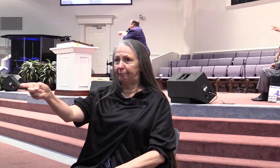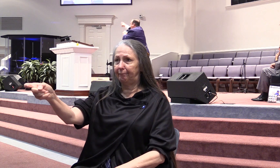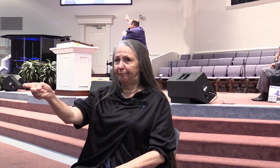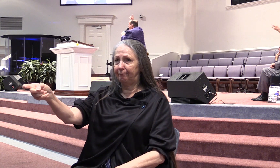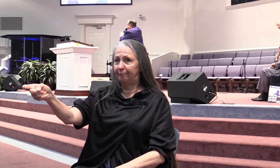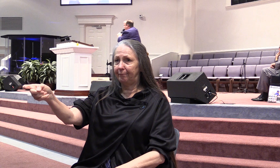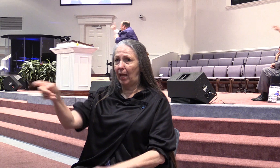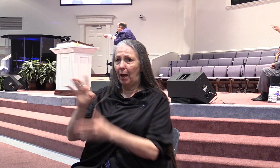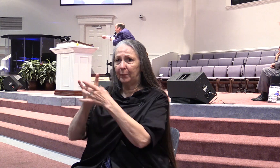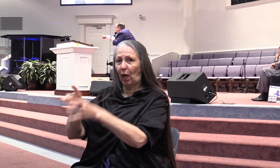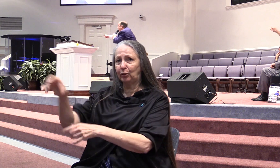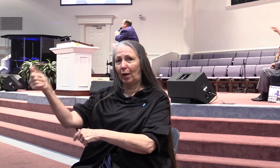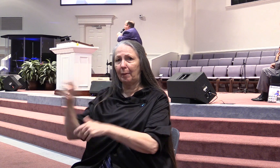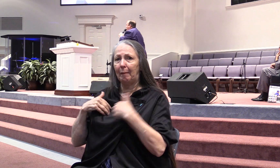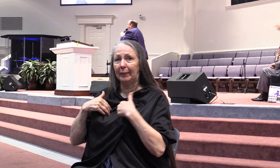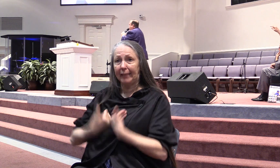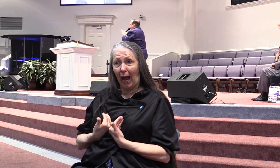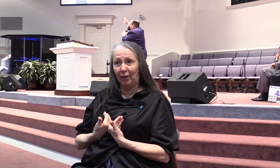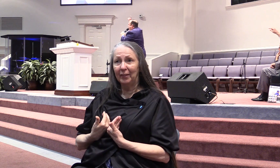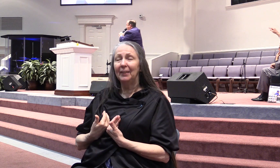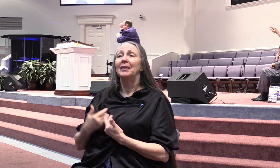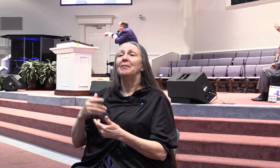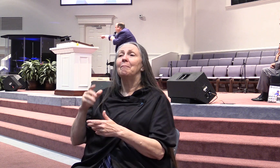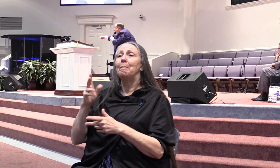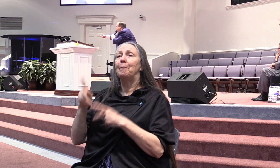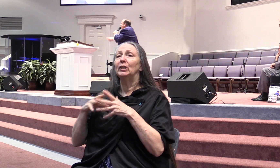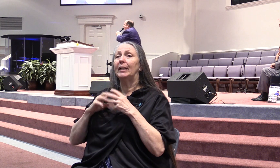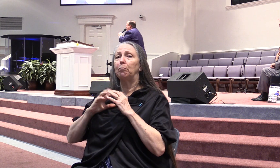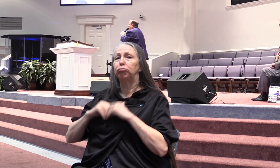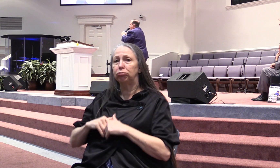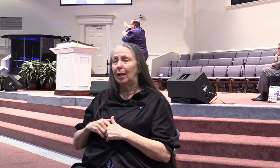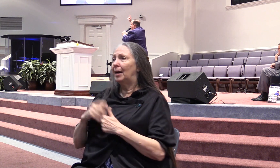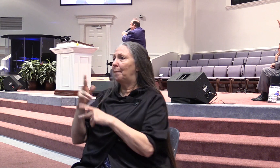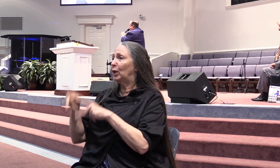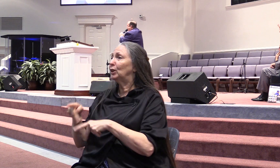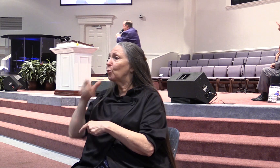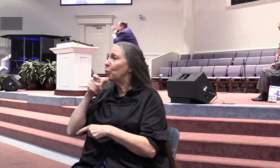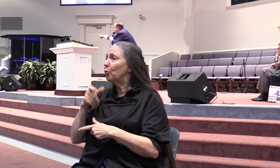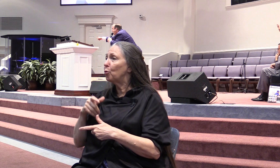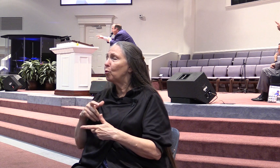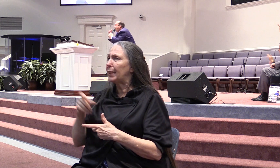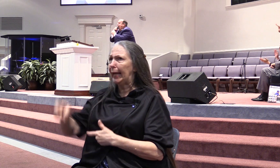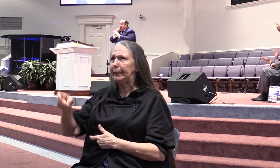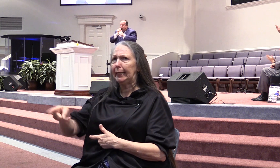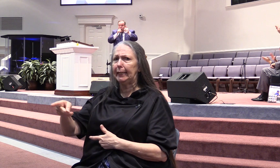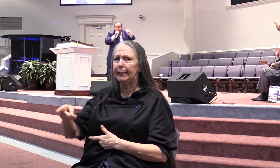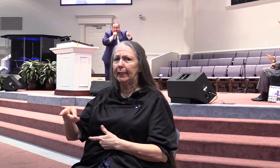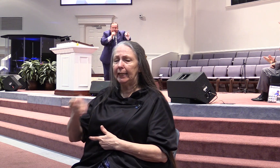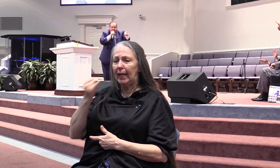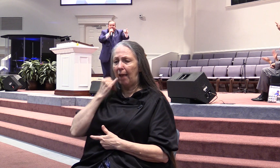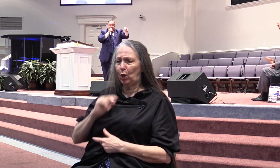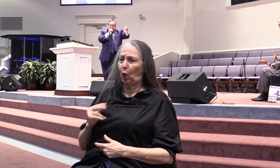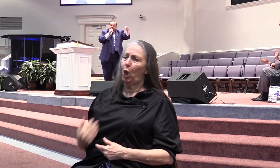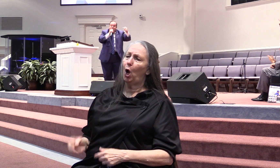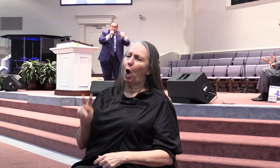belongs to somebody that's weary. That belongs to somebody that's broken. That belongs to somebody that has a need. And if you look at